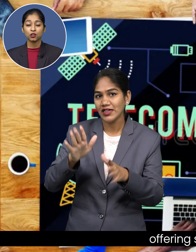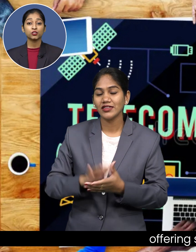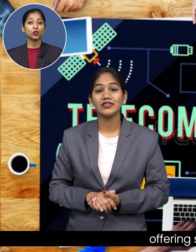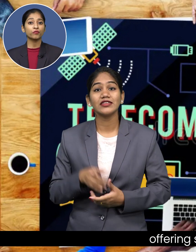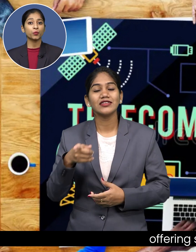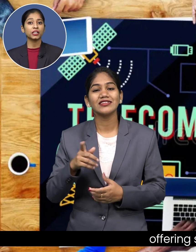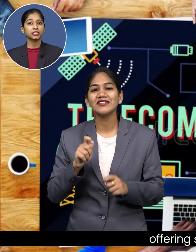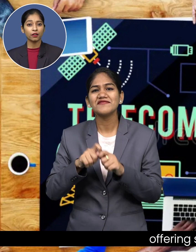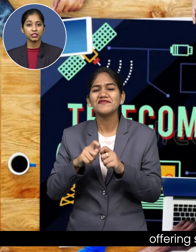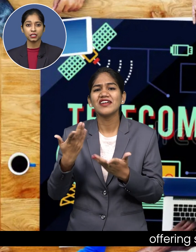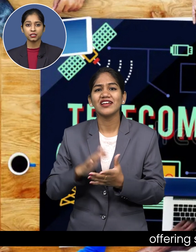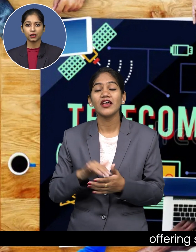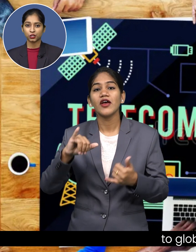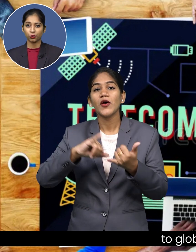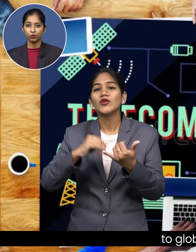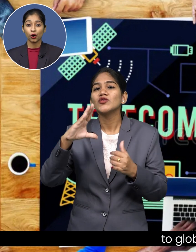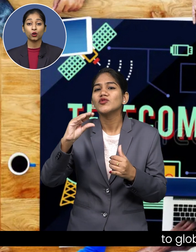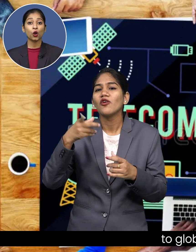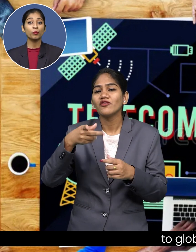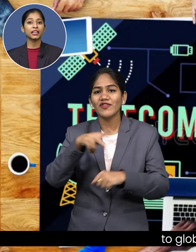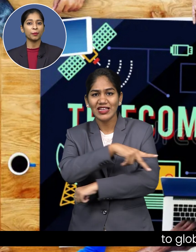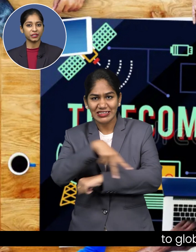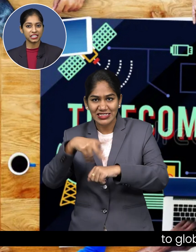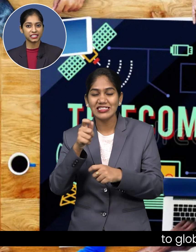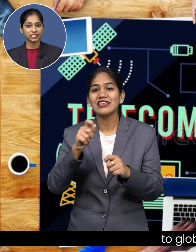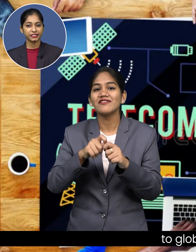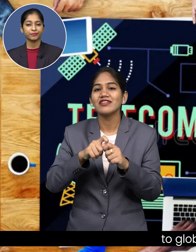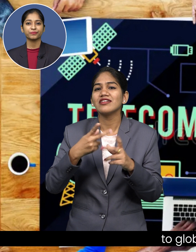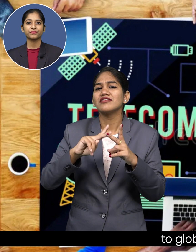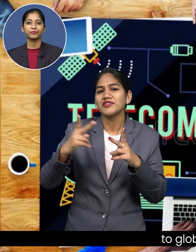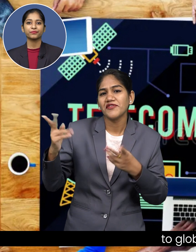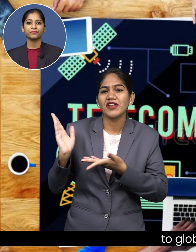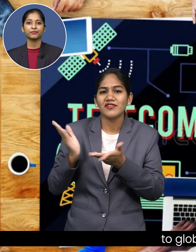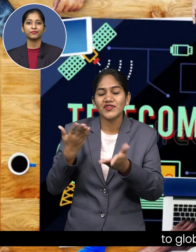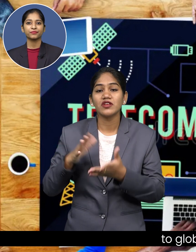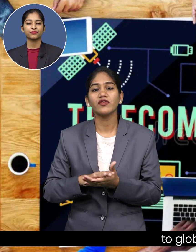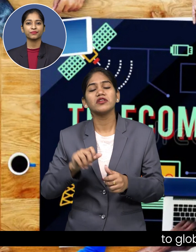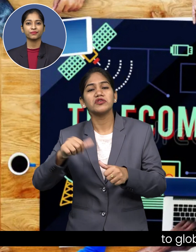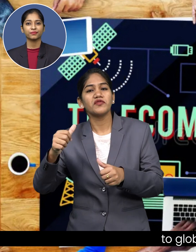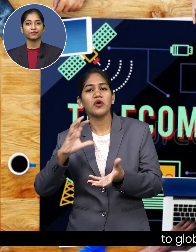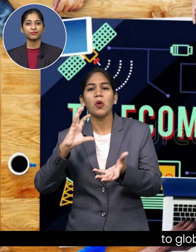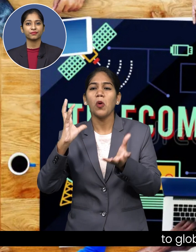offering software services to global companies.